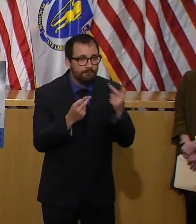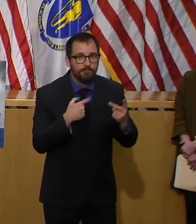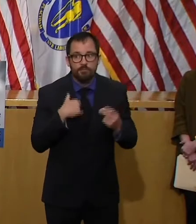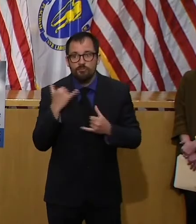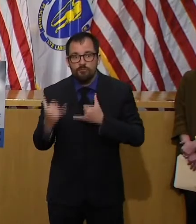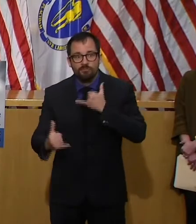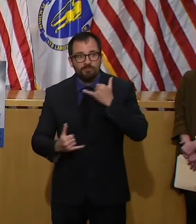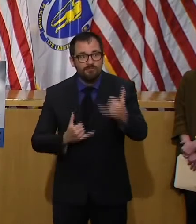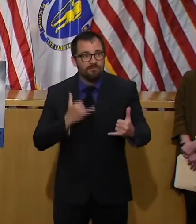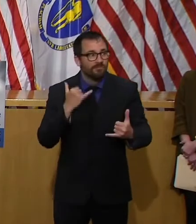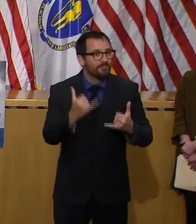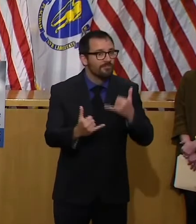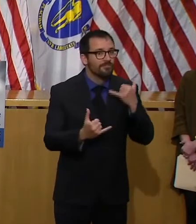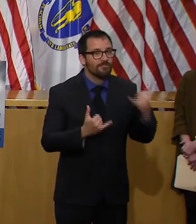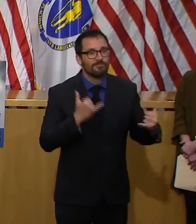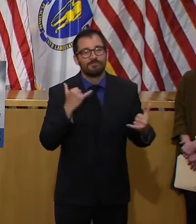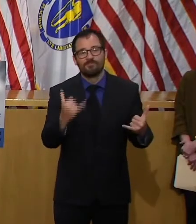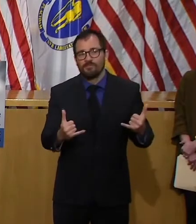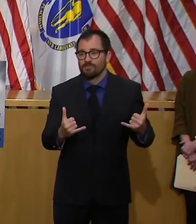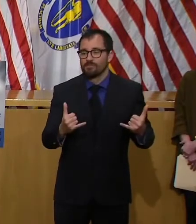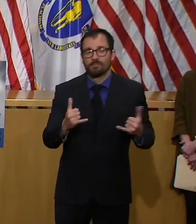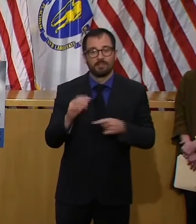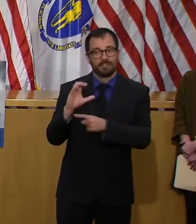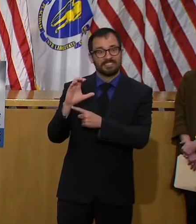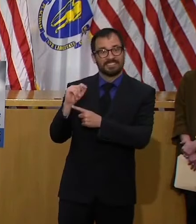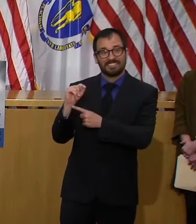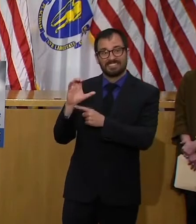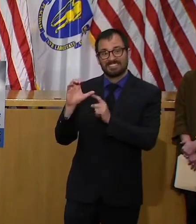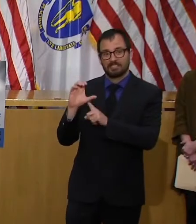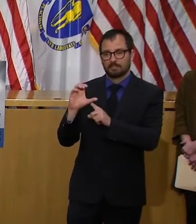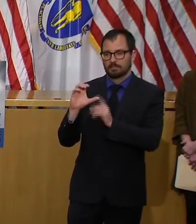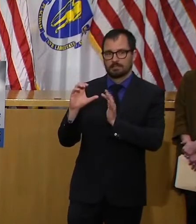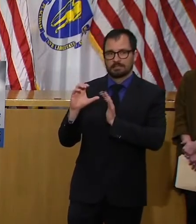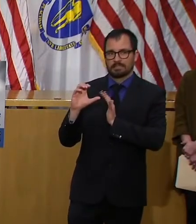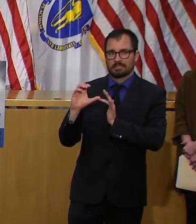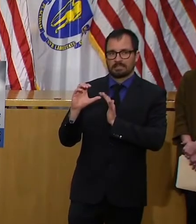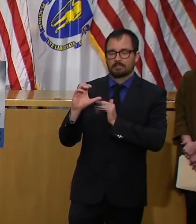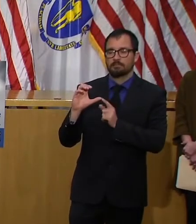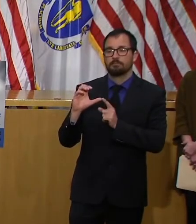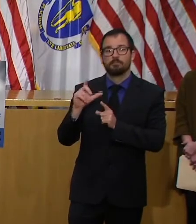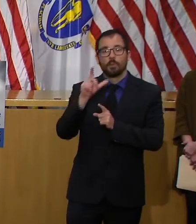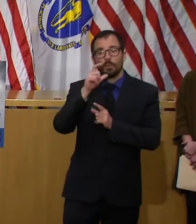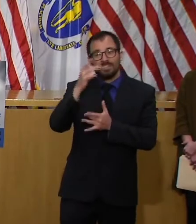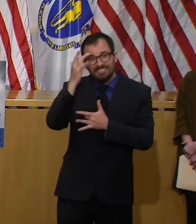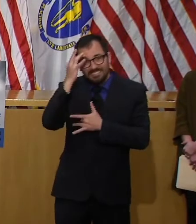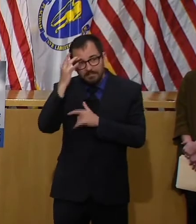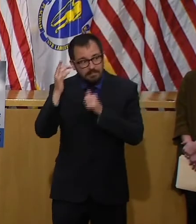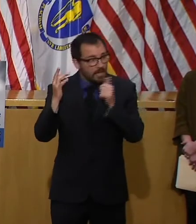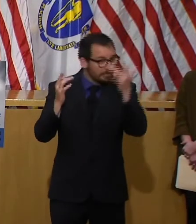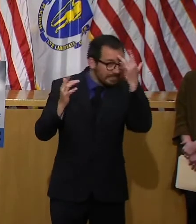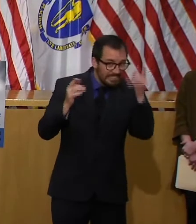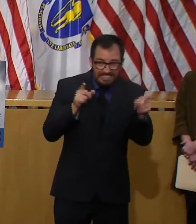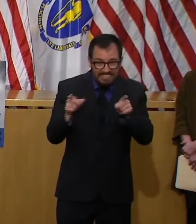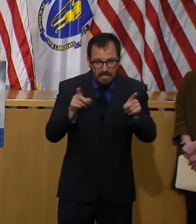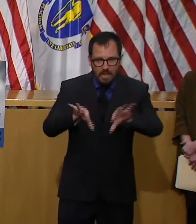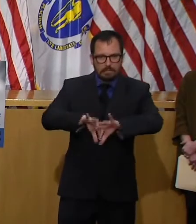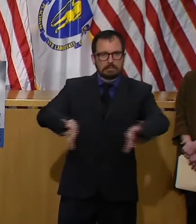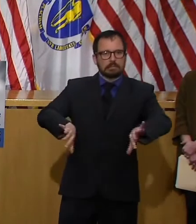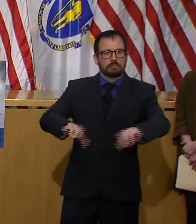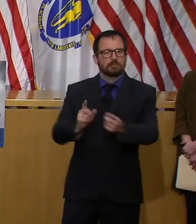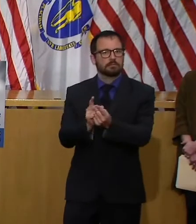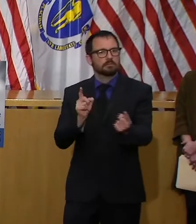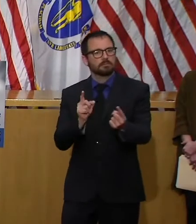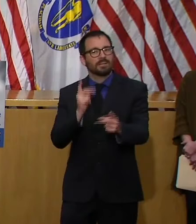life. So I ask you today to answer the phone, have the conversation, and get the help. After